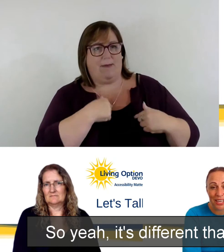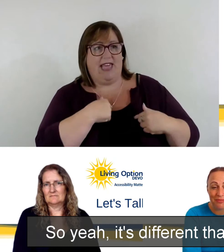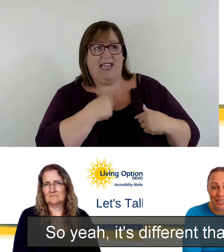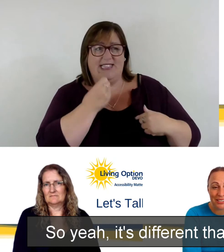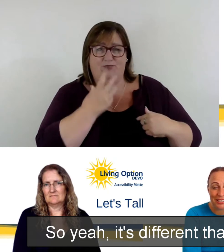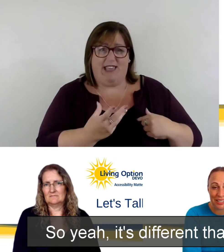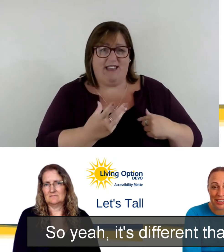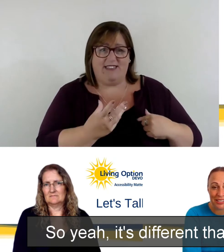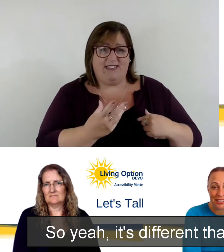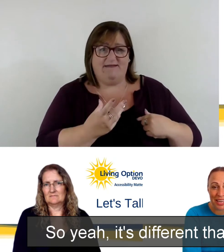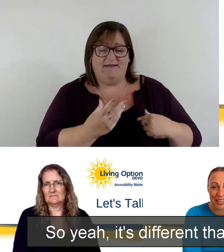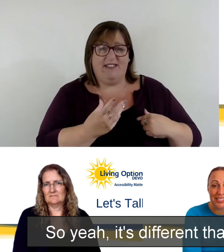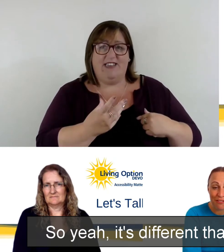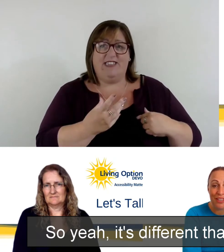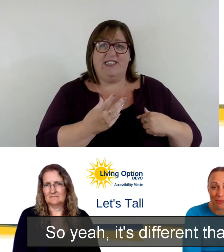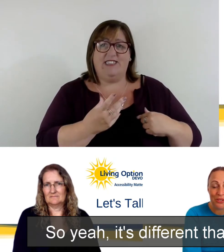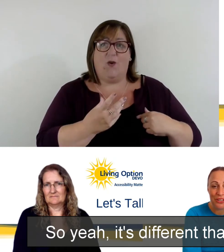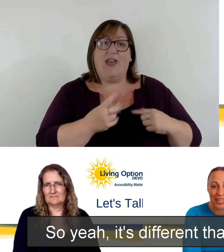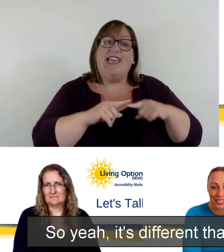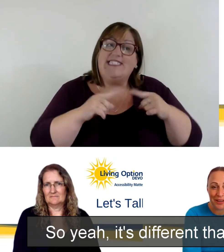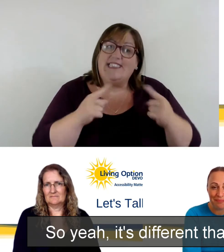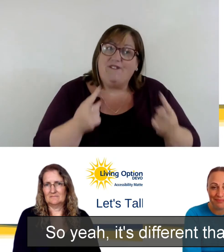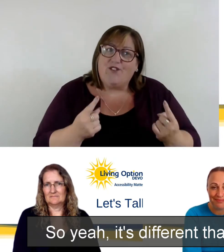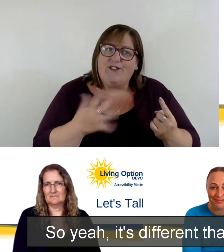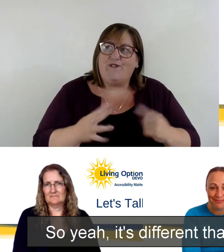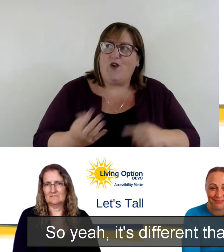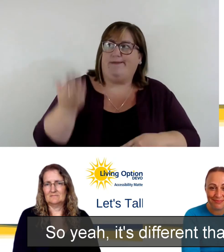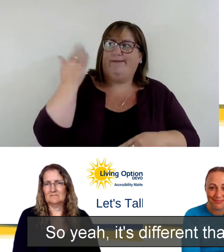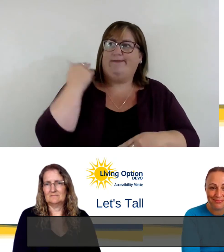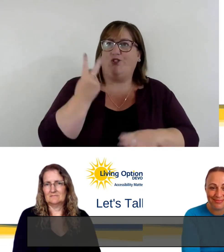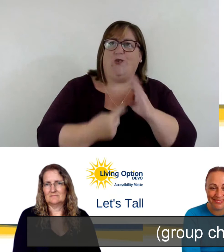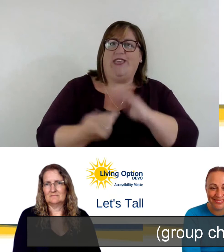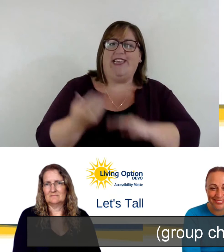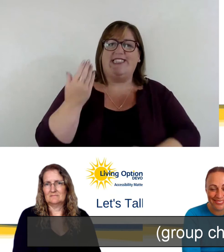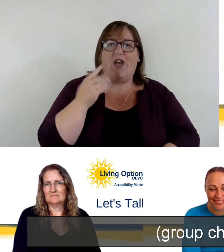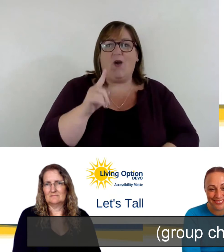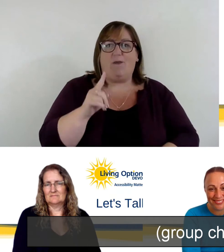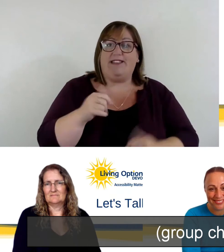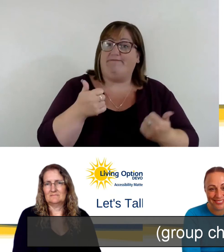So yeah, it's different than it was 2 years ago. Yeah.